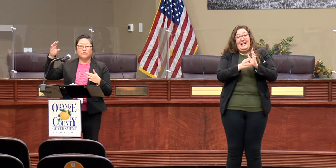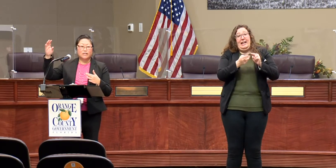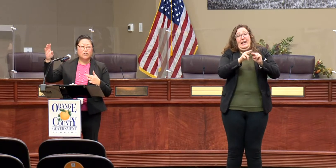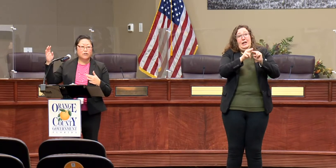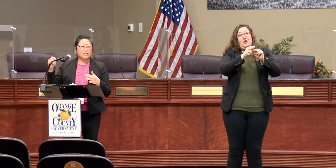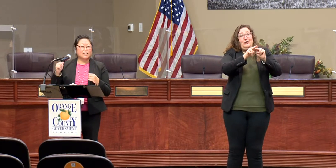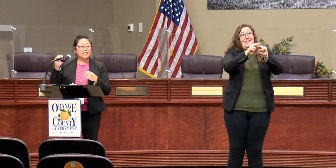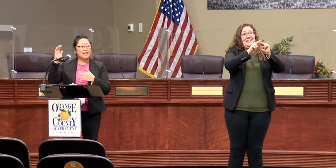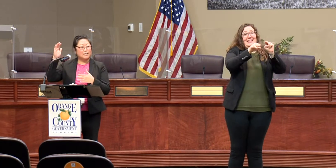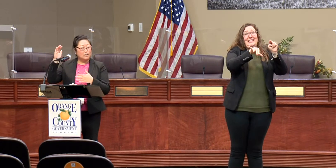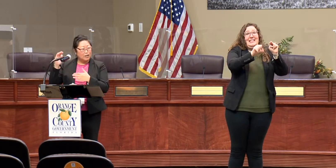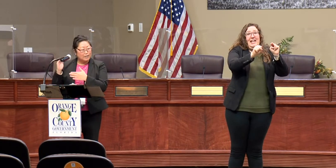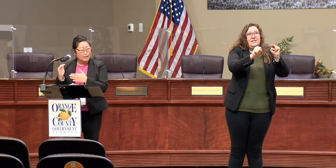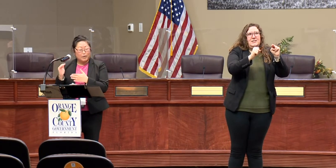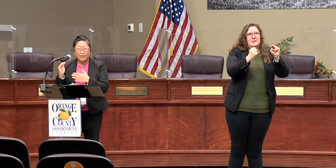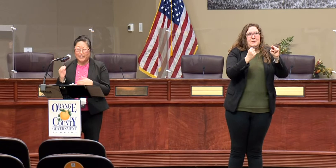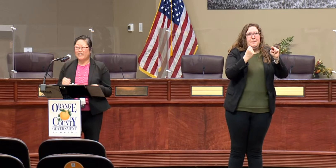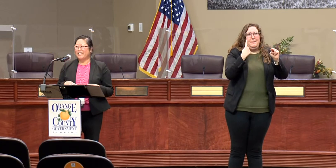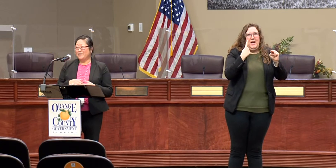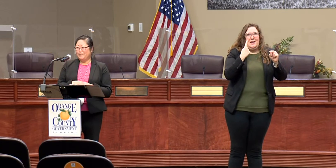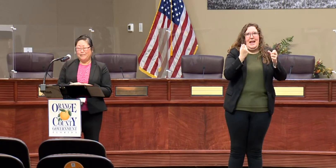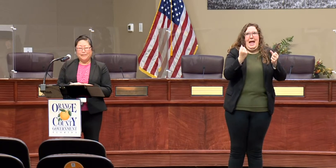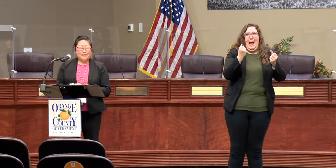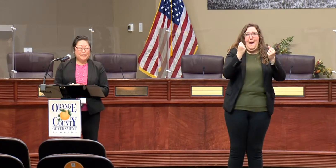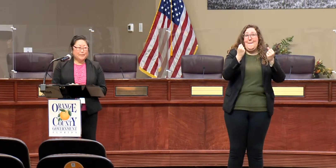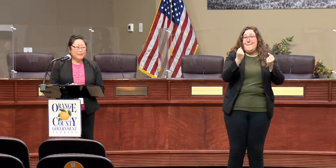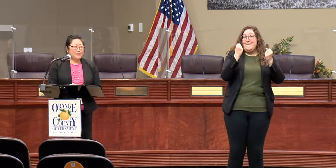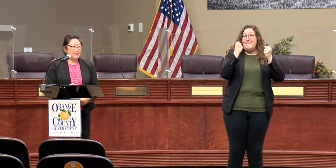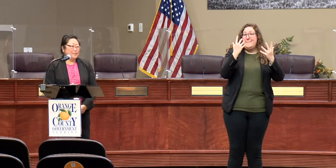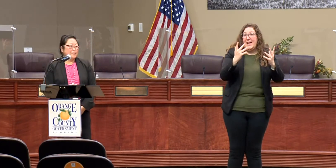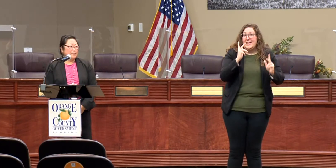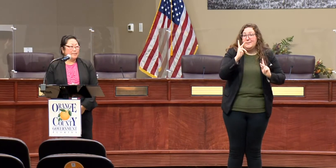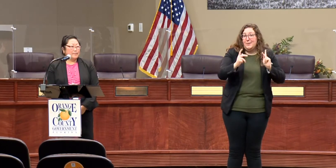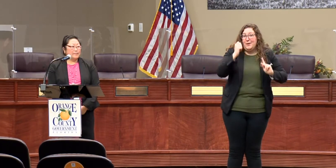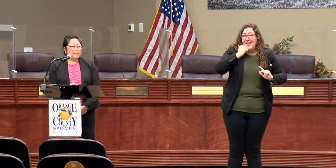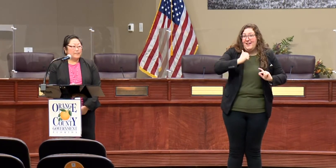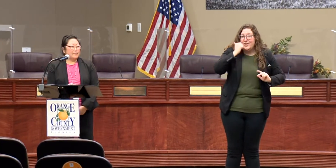of those increases has gotten smaller.